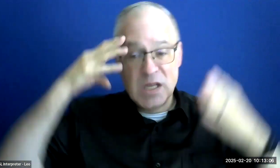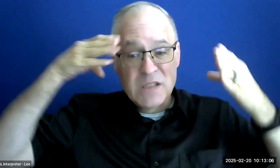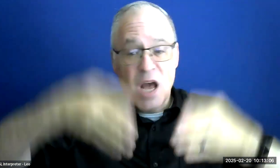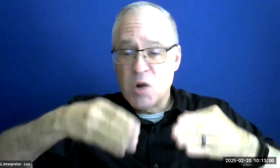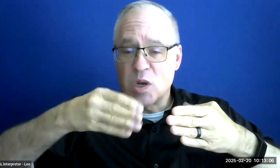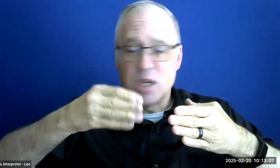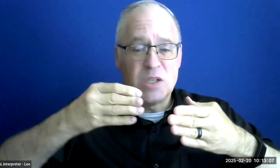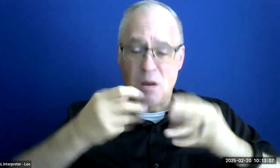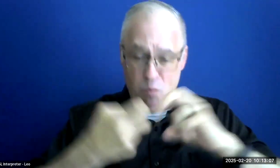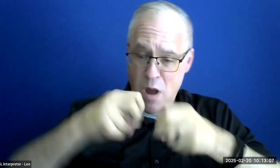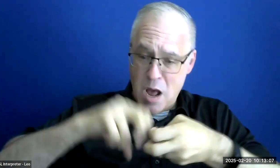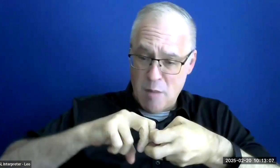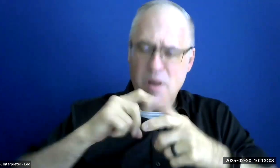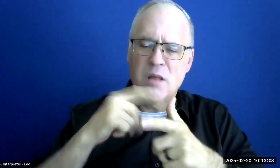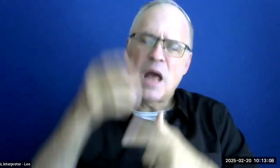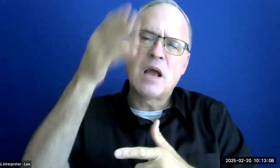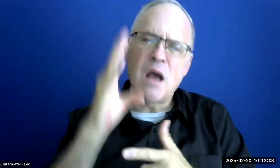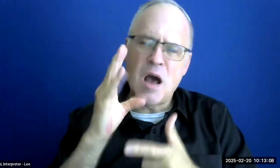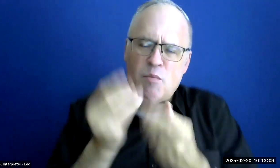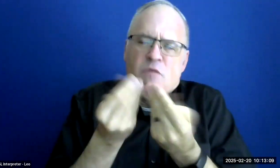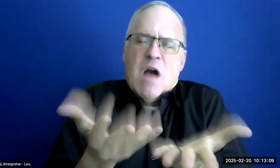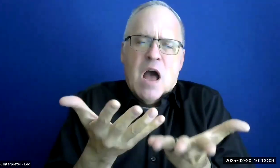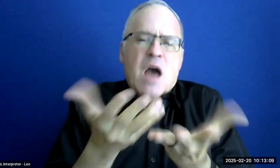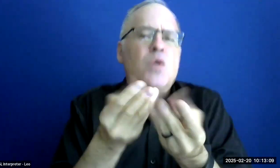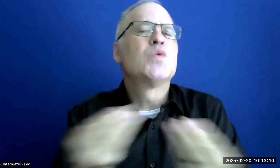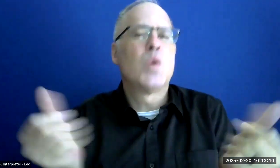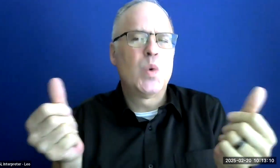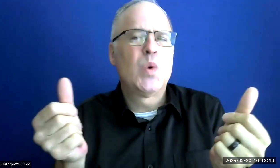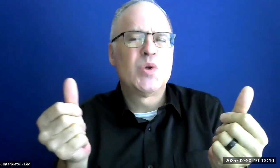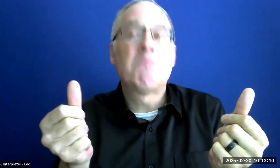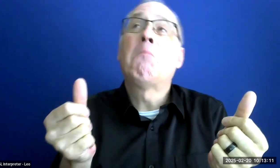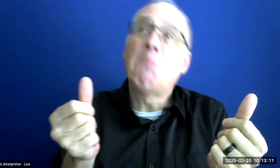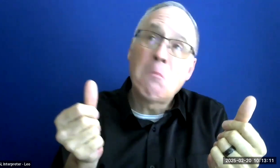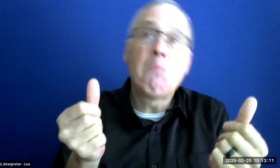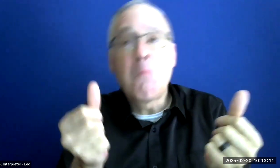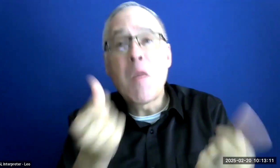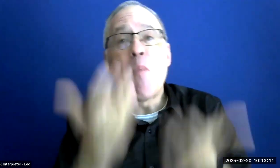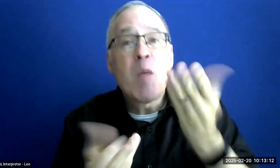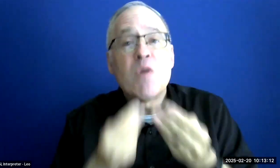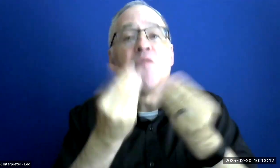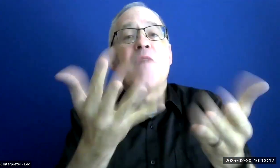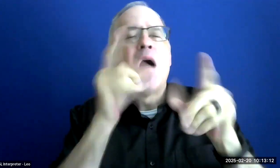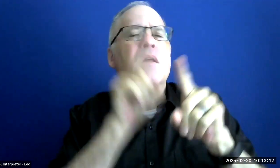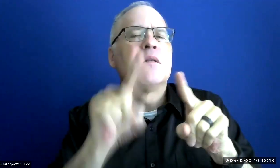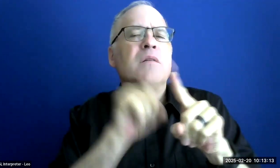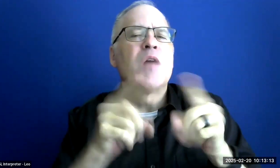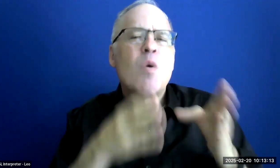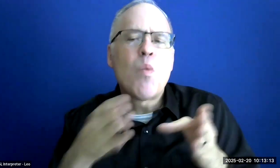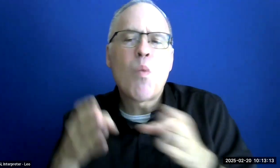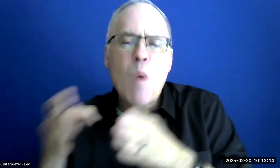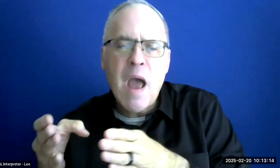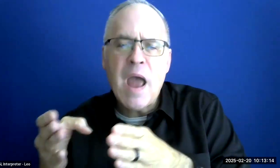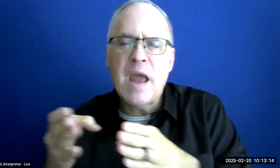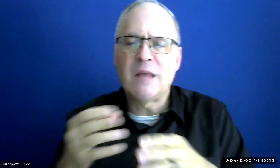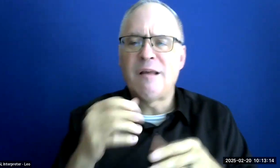provide solutions. In fact, God may offer the church multiple different ways to move forward, and the church may use multiple